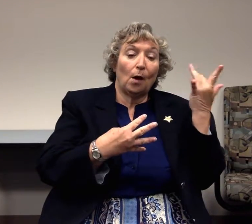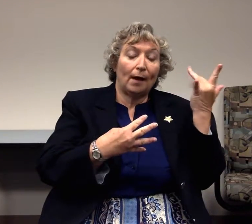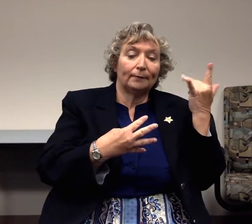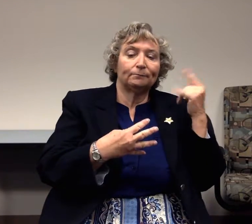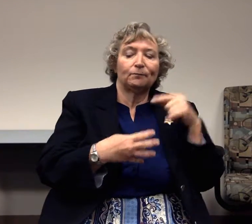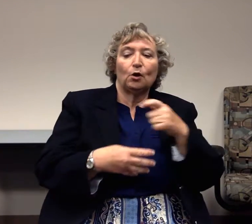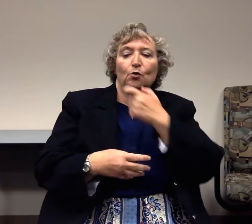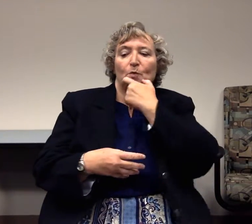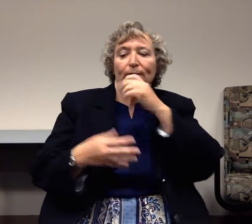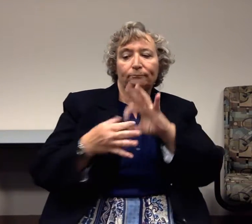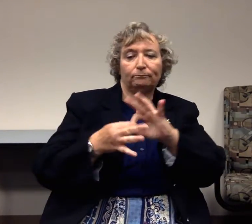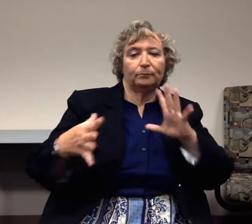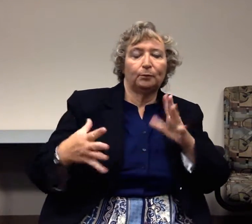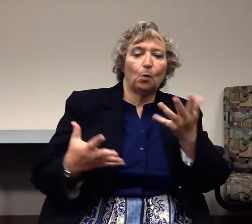supported the colony.